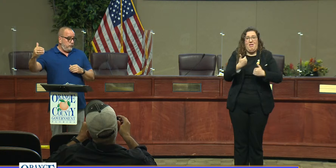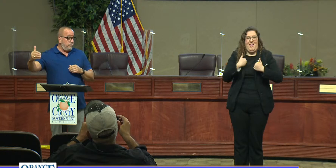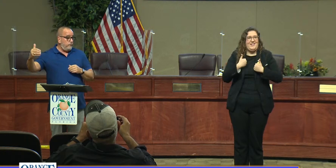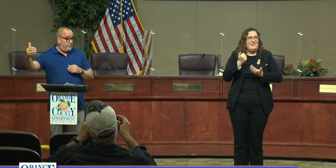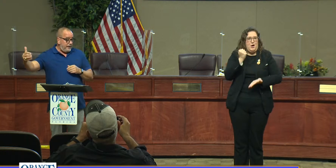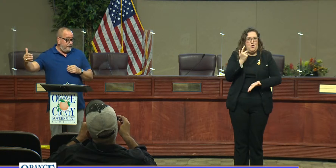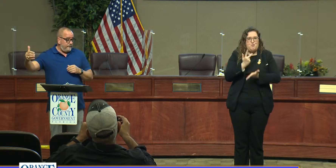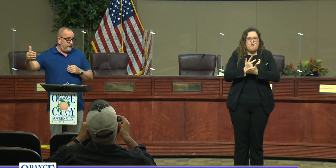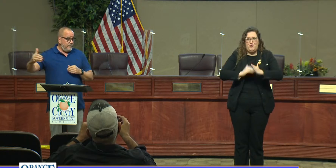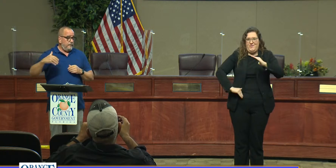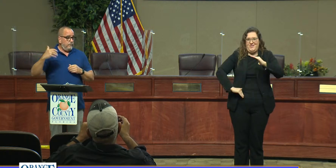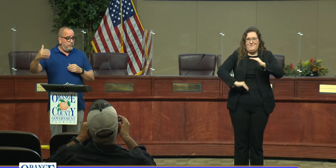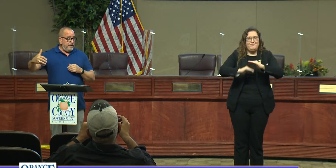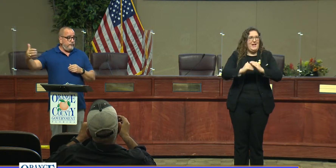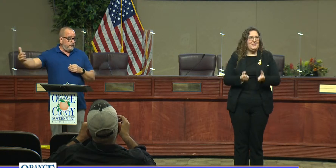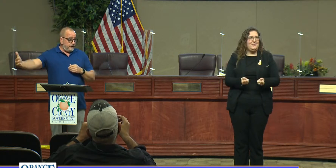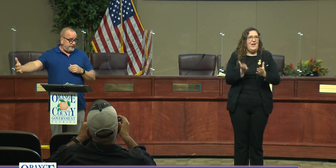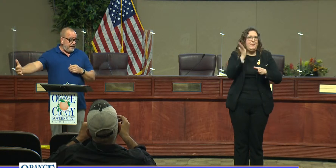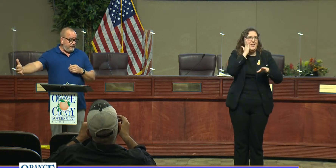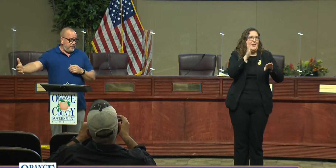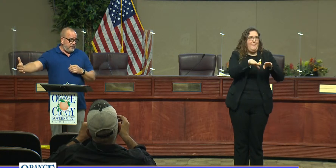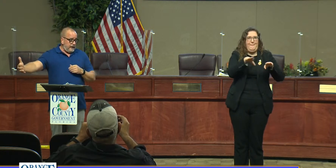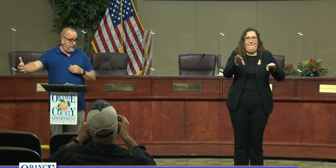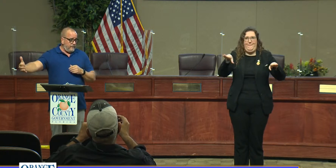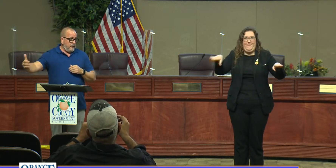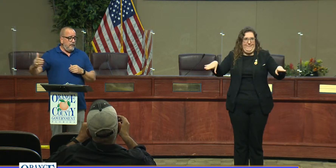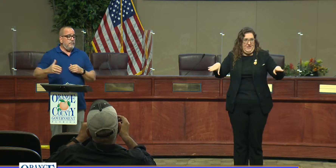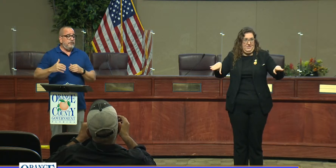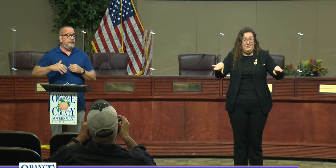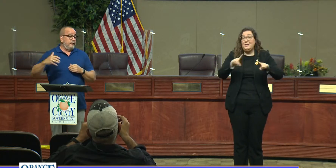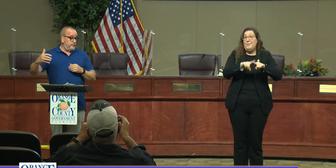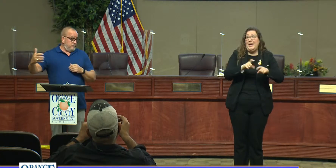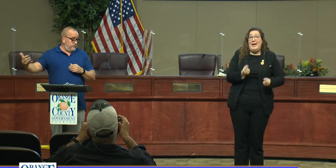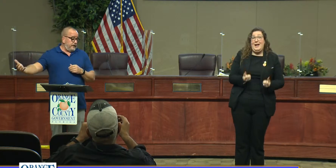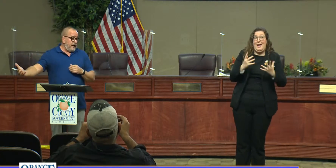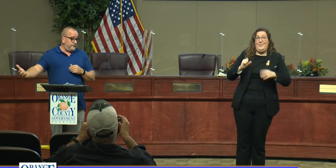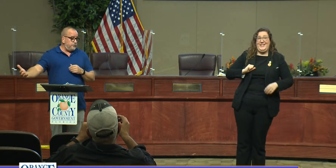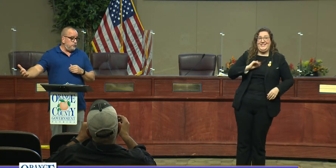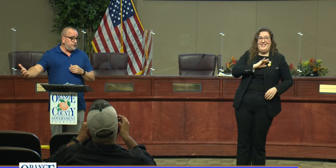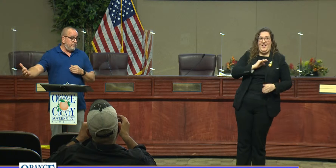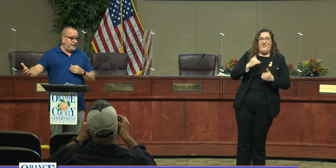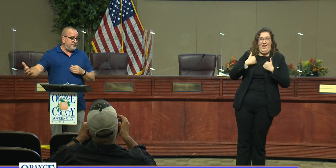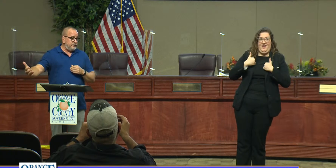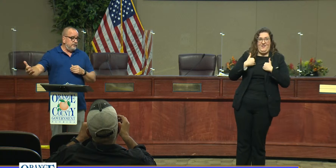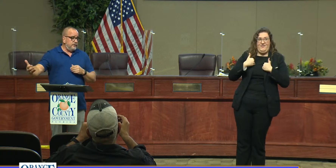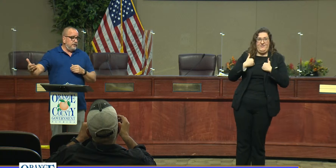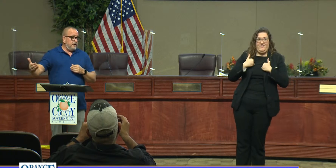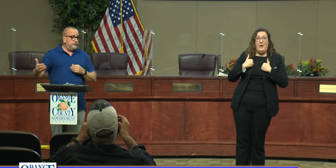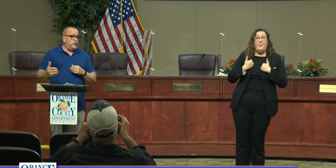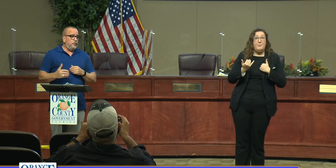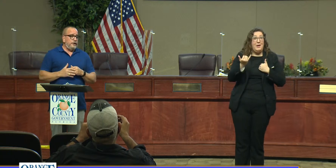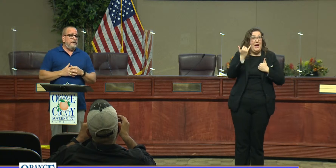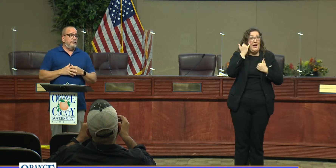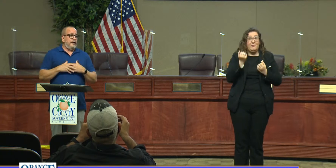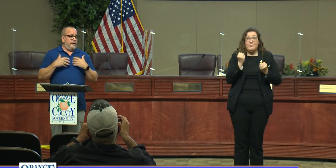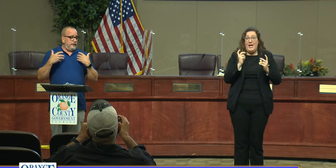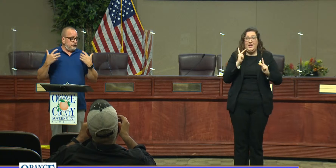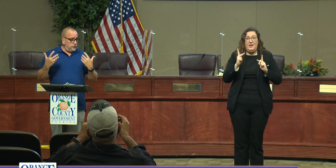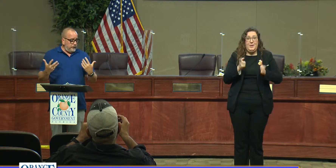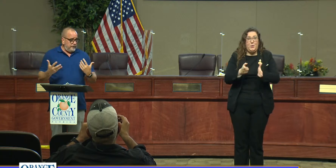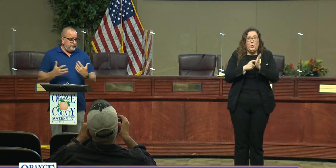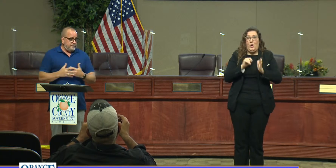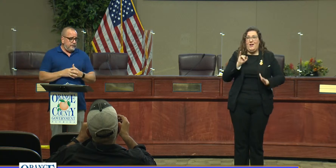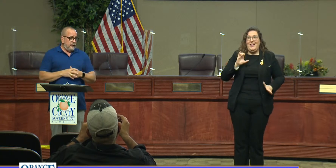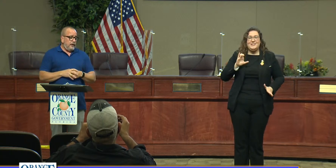maximum number of beds based on the staffing that they have, but they can have surge capacity. So in